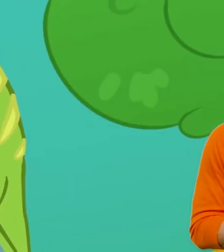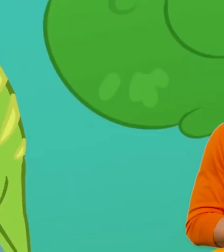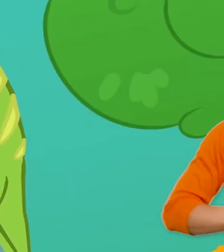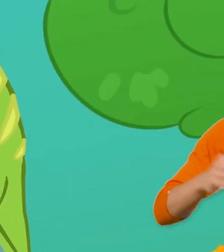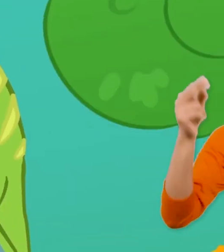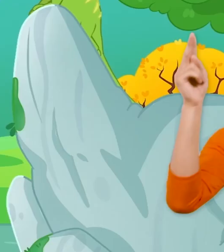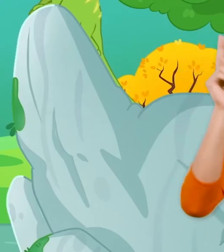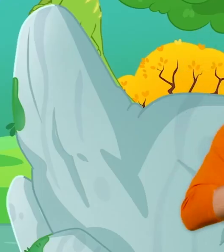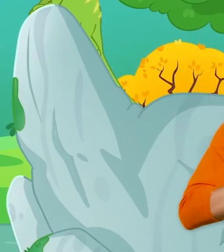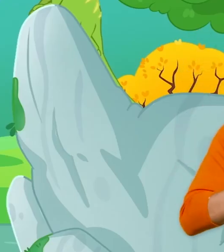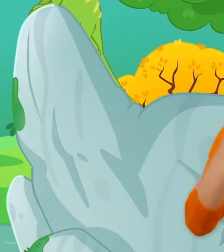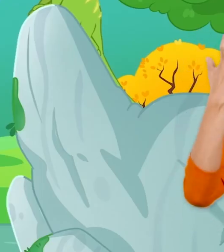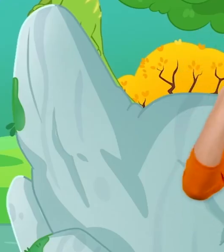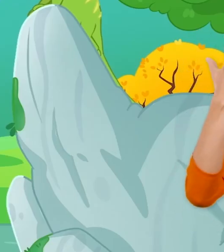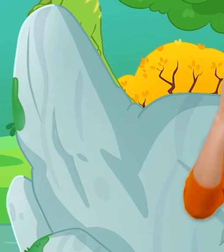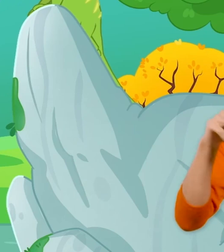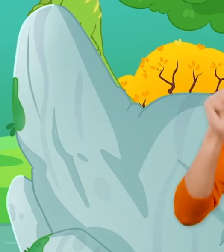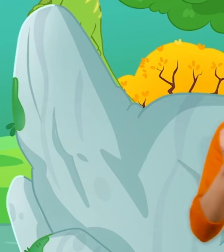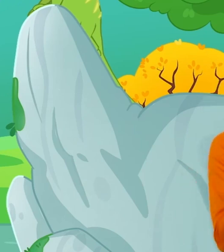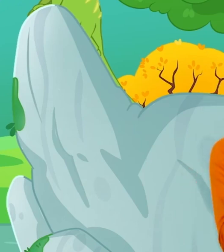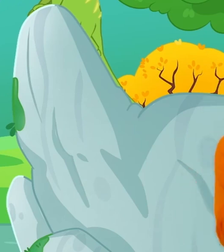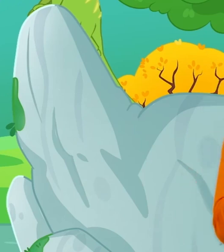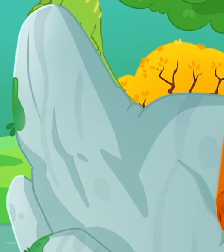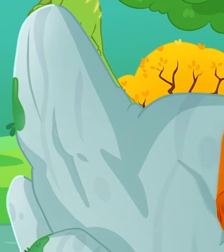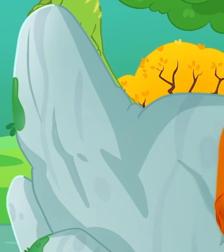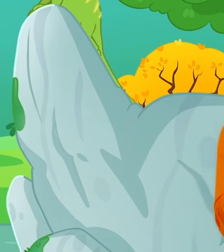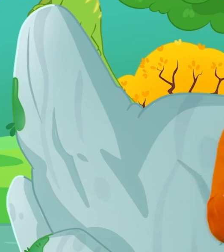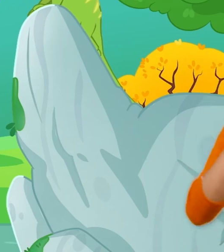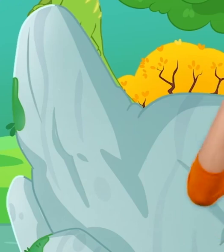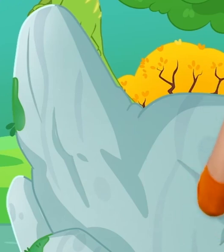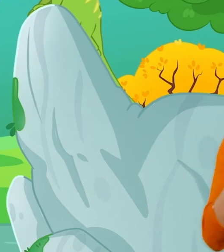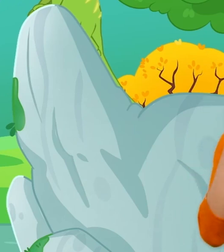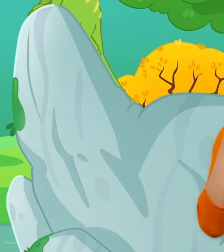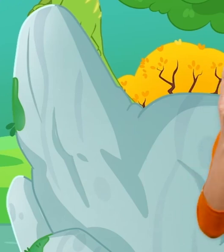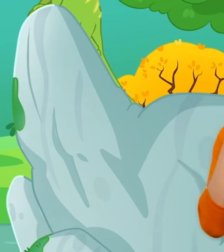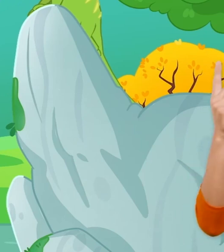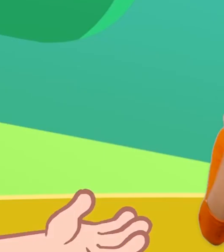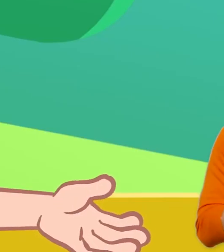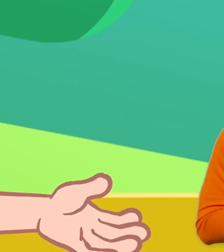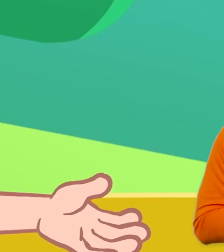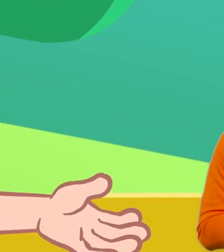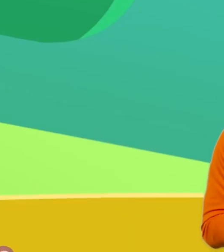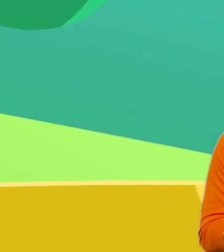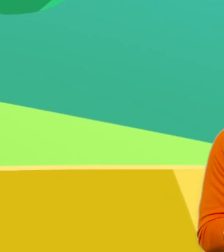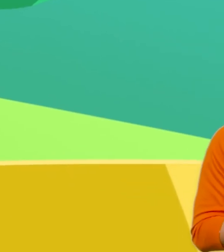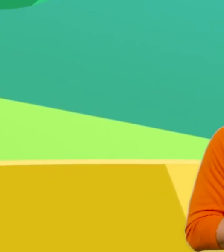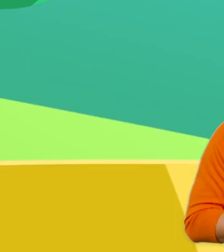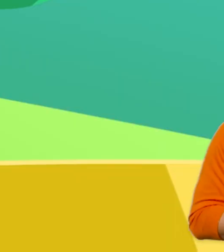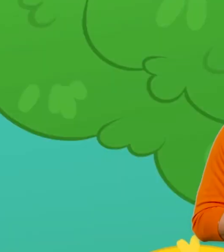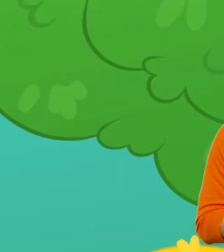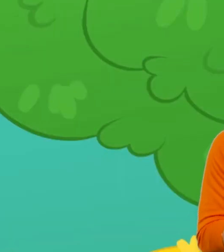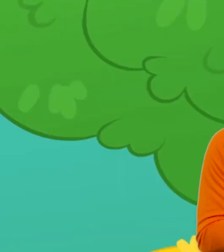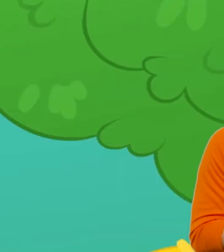Of course, chameleons can change their color so they become very difficult to see.